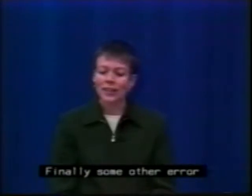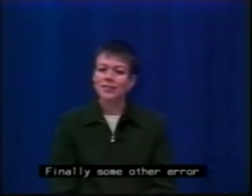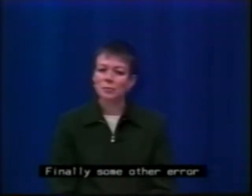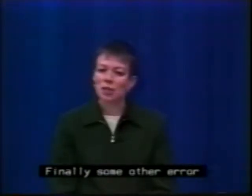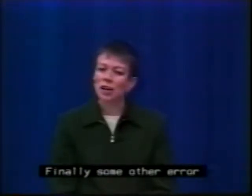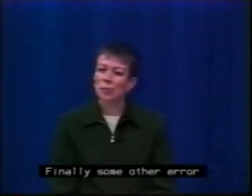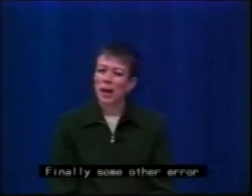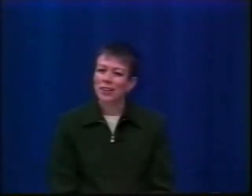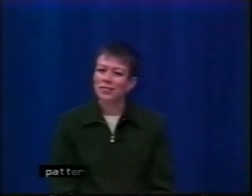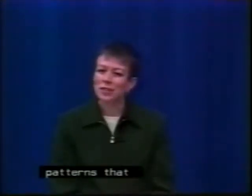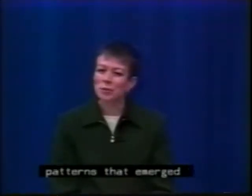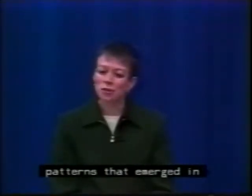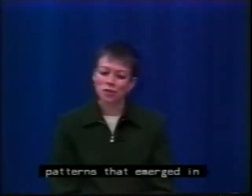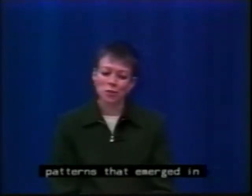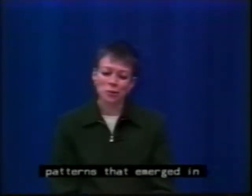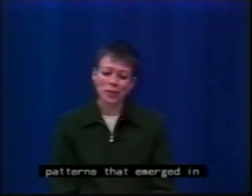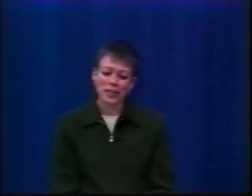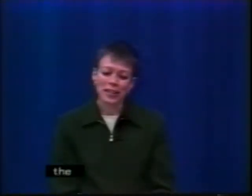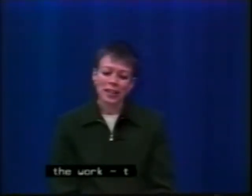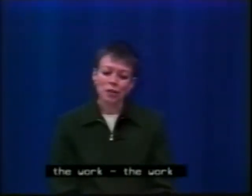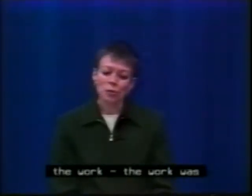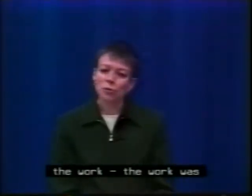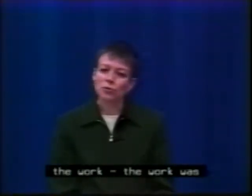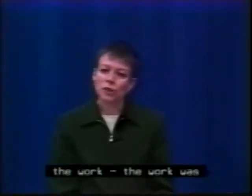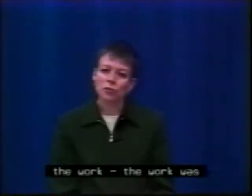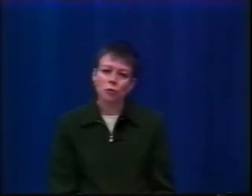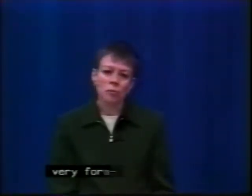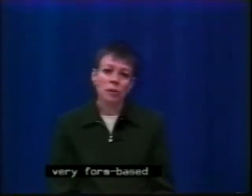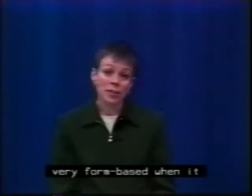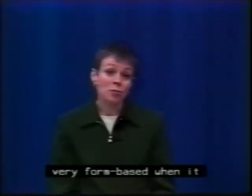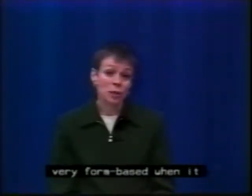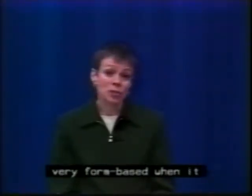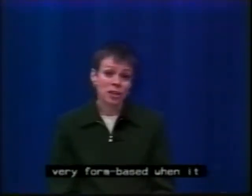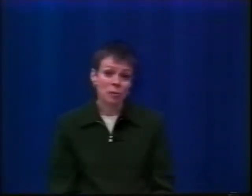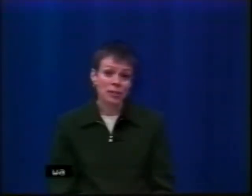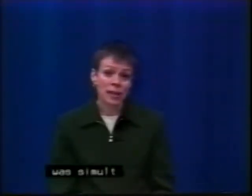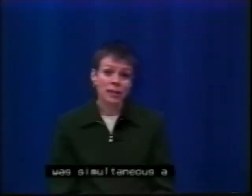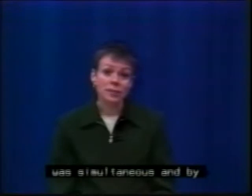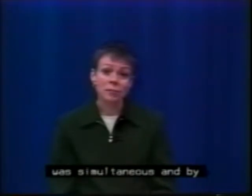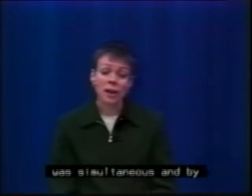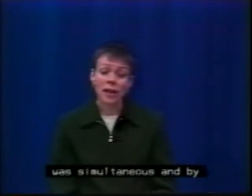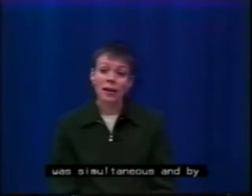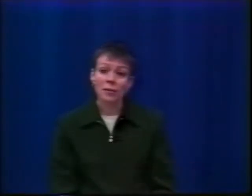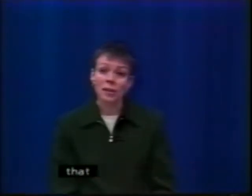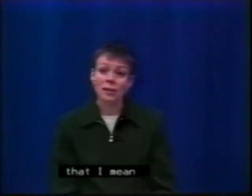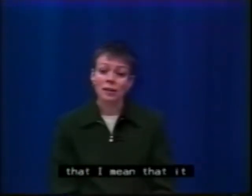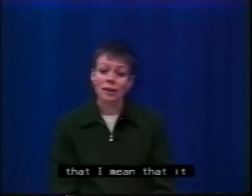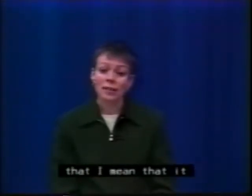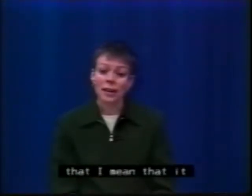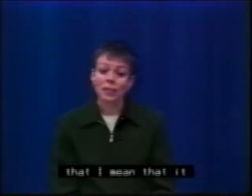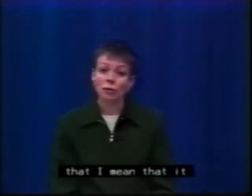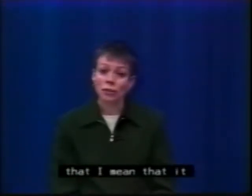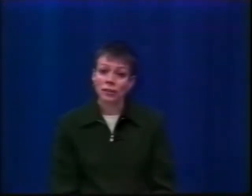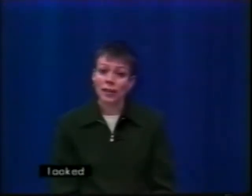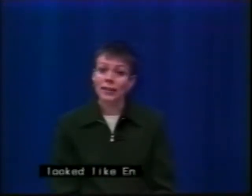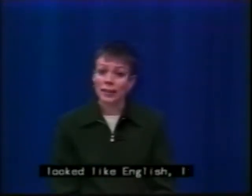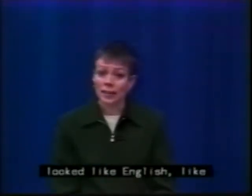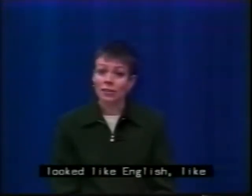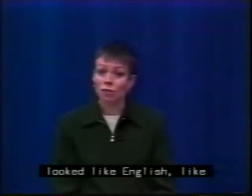Finally, some other error patterns that emerged in the work. The work was very form-based when it was simultaneous, and by that I mean that it looked like